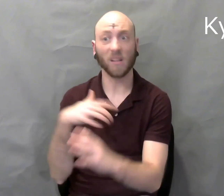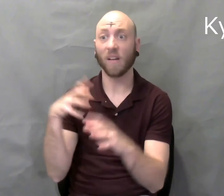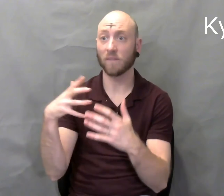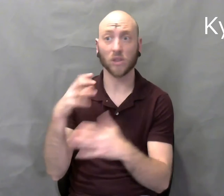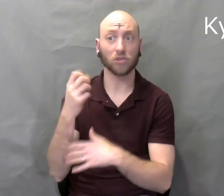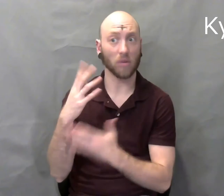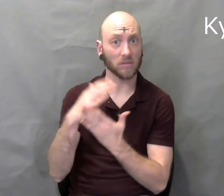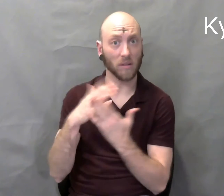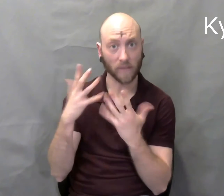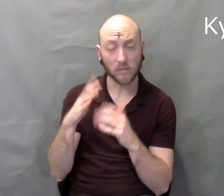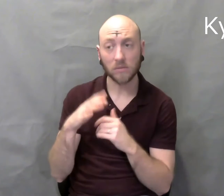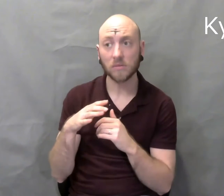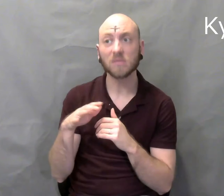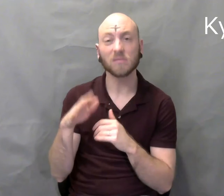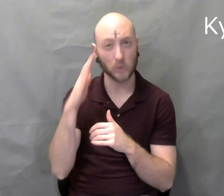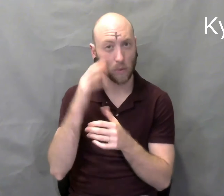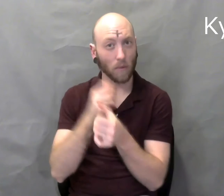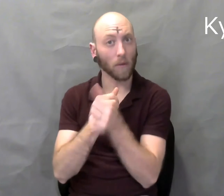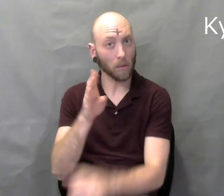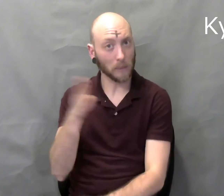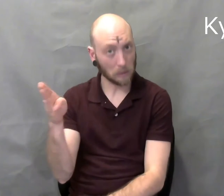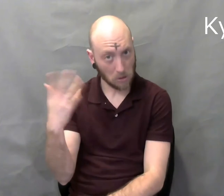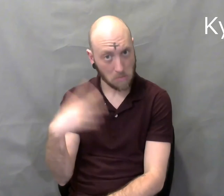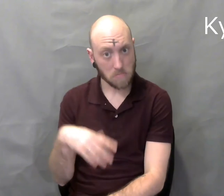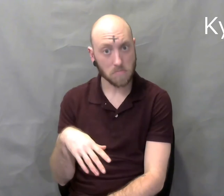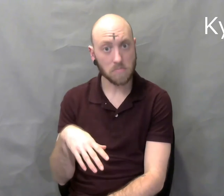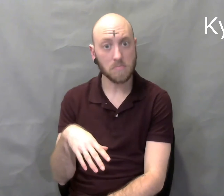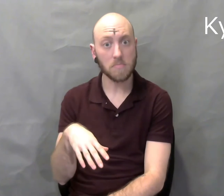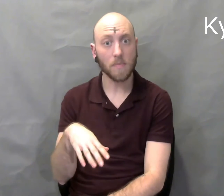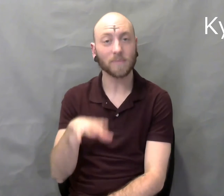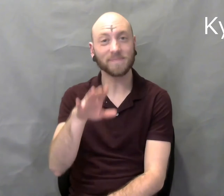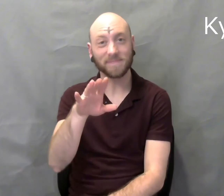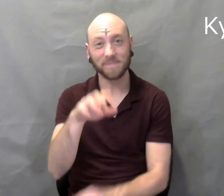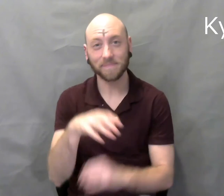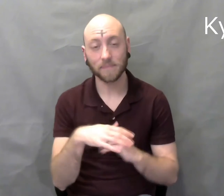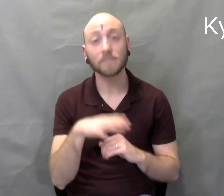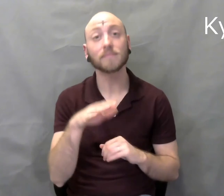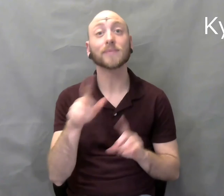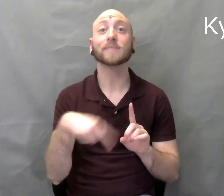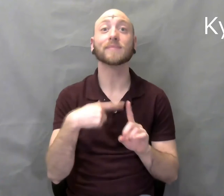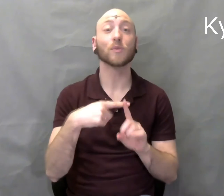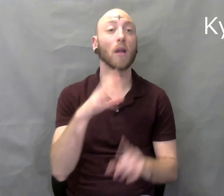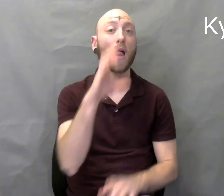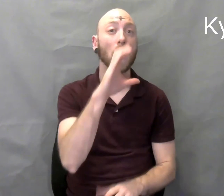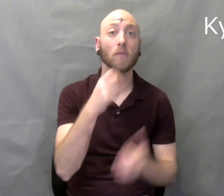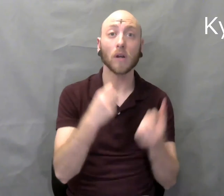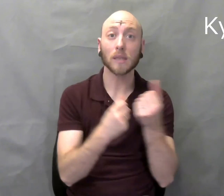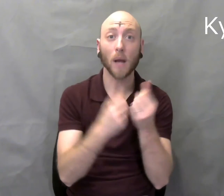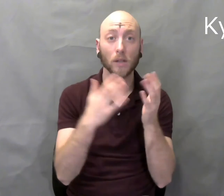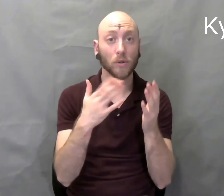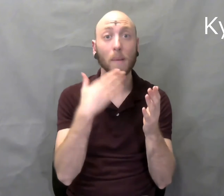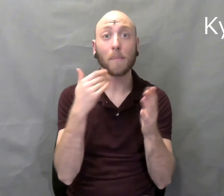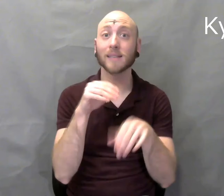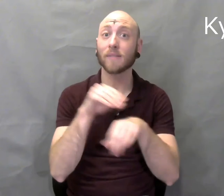first 164 pages of the big book. But the best advice I ever got looking for a sponsor was said,